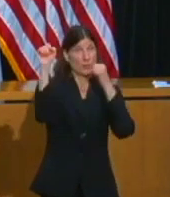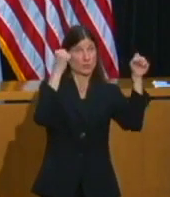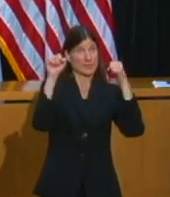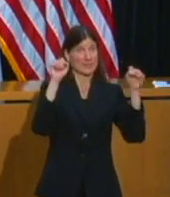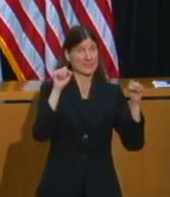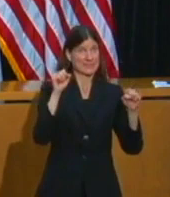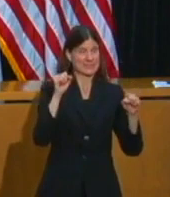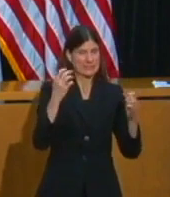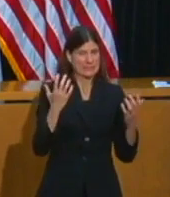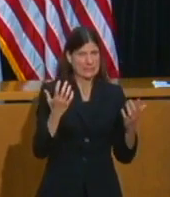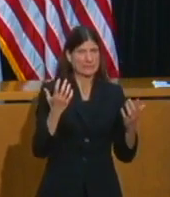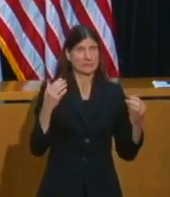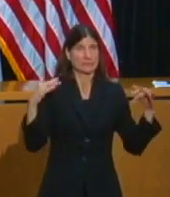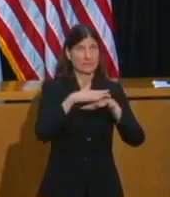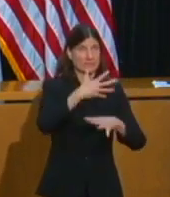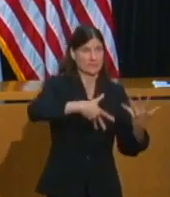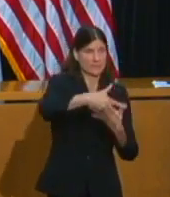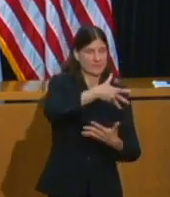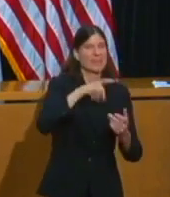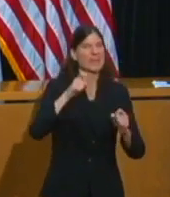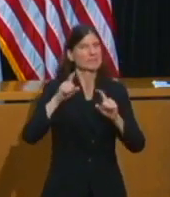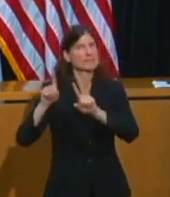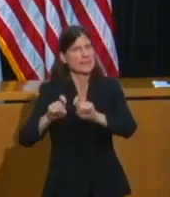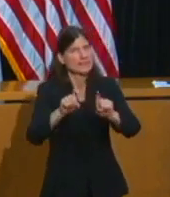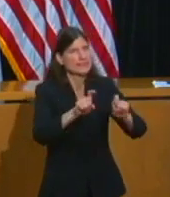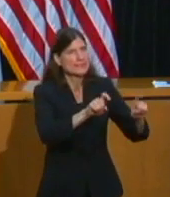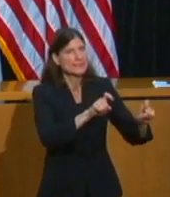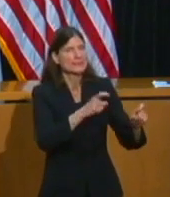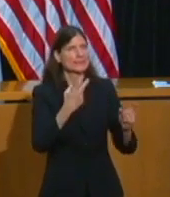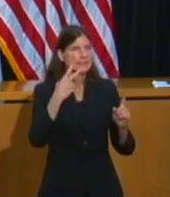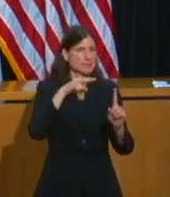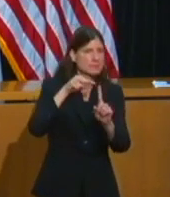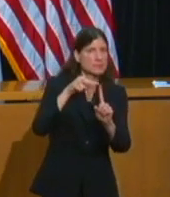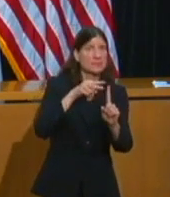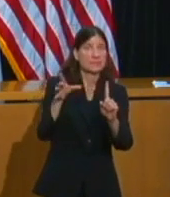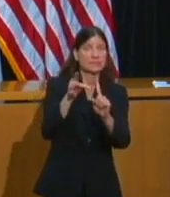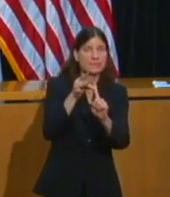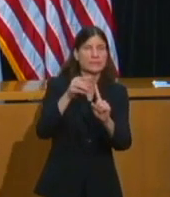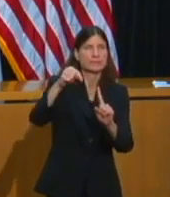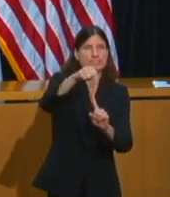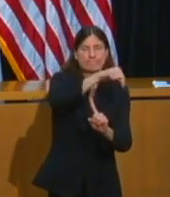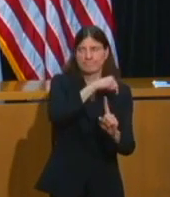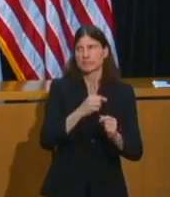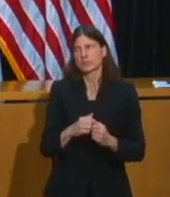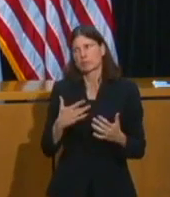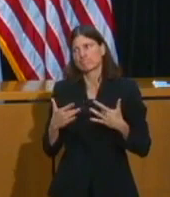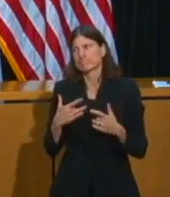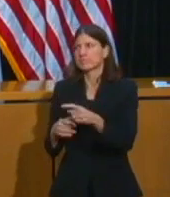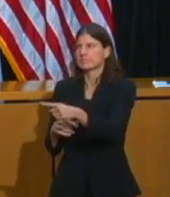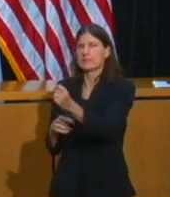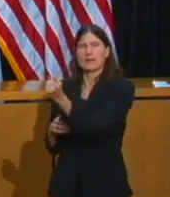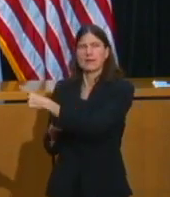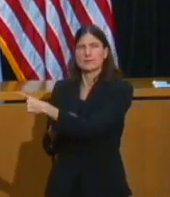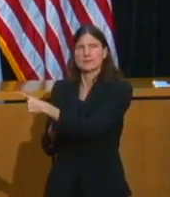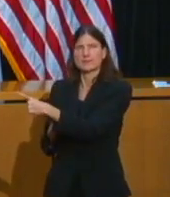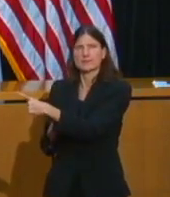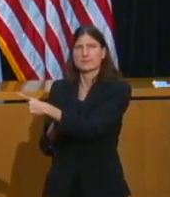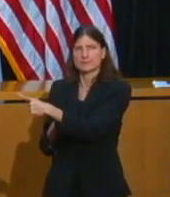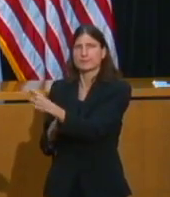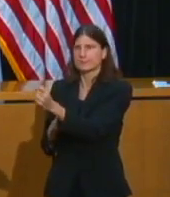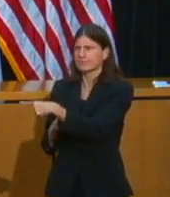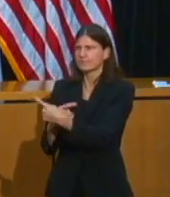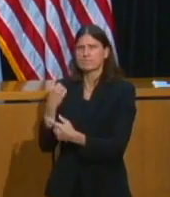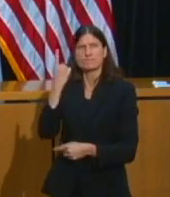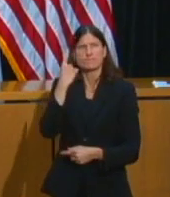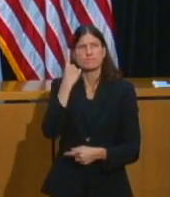program, as we said, and our tracing program, but it'll be a few weeks before we really know what the impact of that is. I will say this, many of the